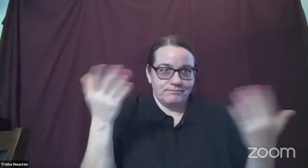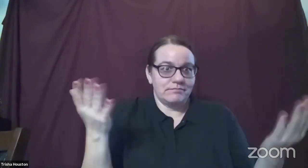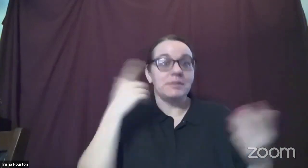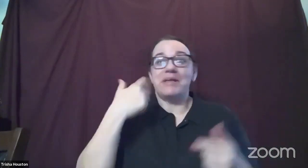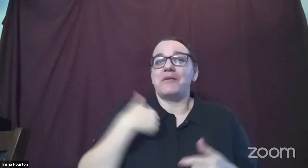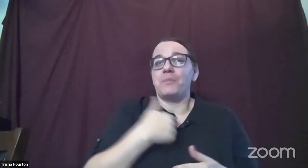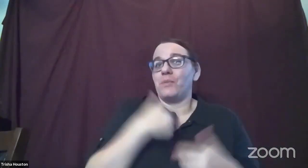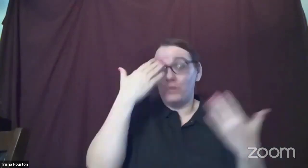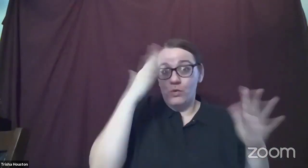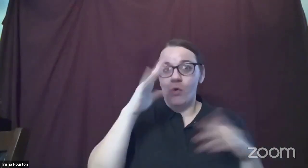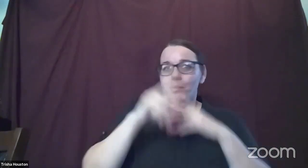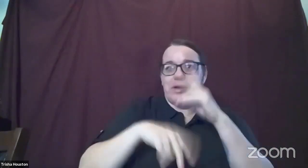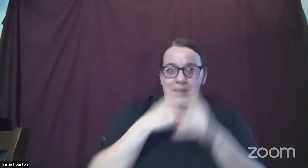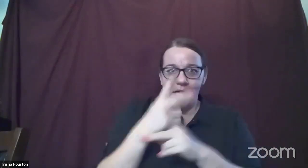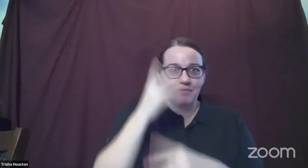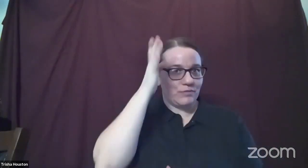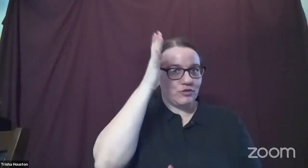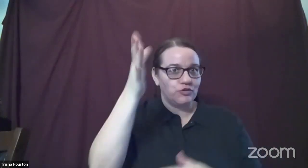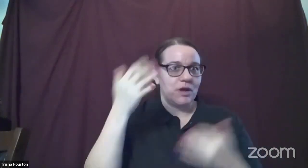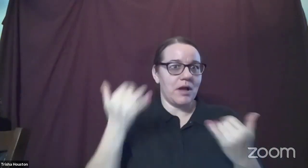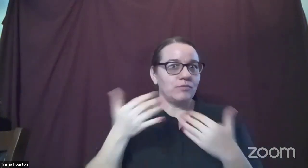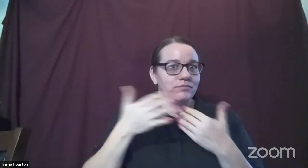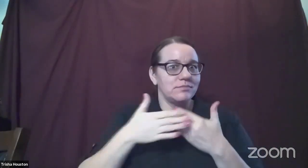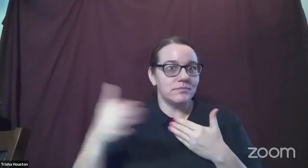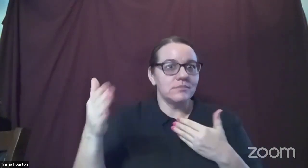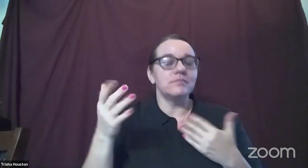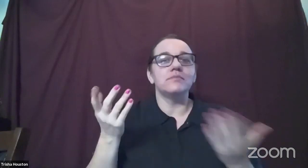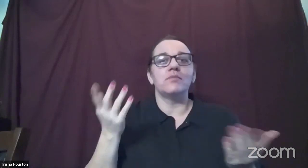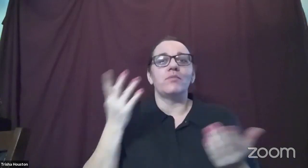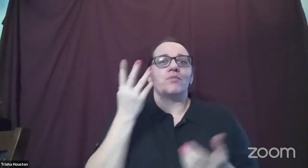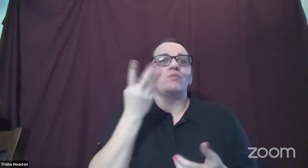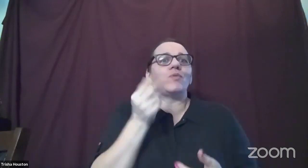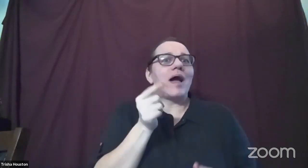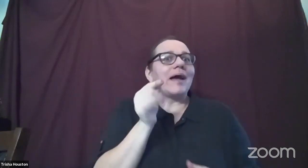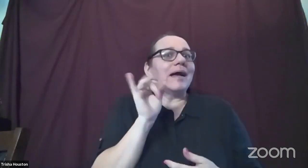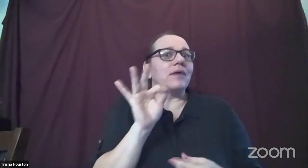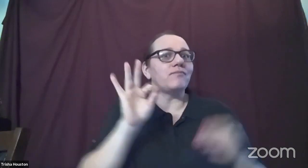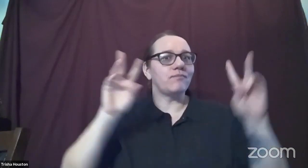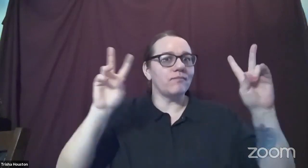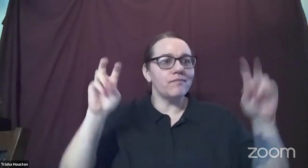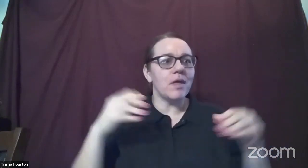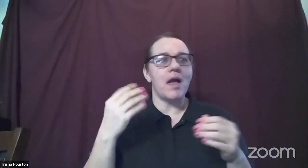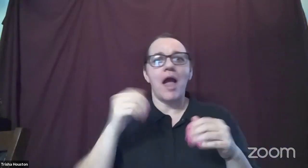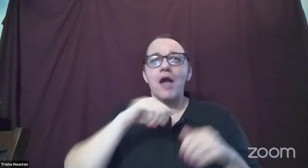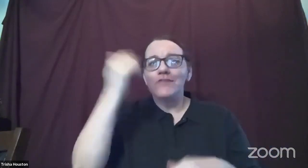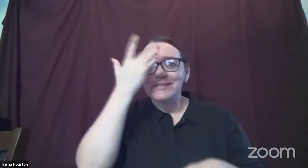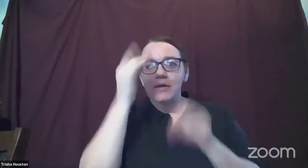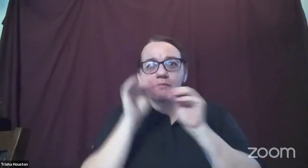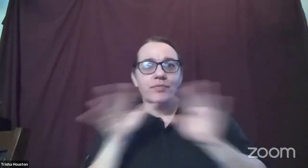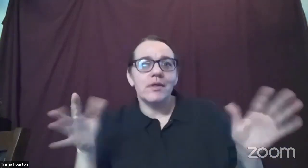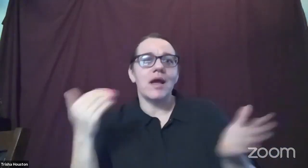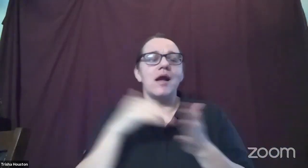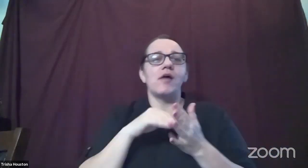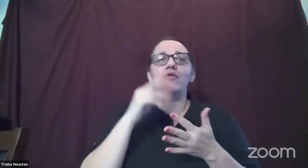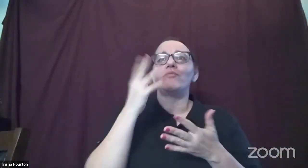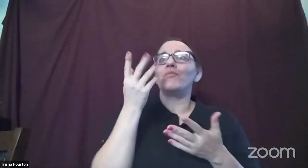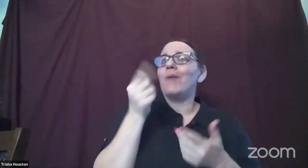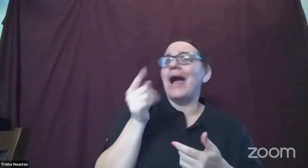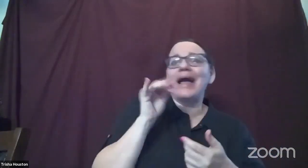to consider in moving forward. We don't know what the future looks like at this point, and there are many what ifs.